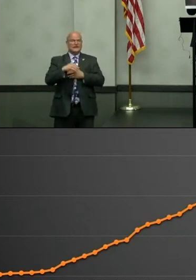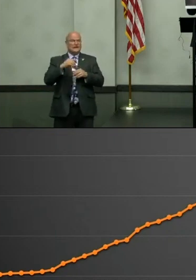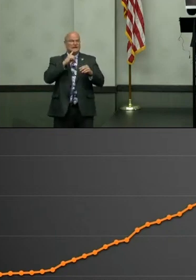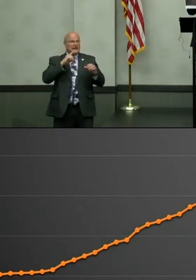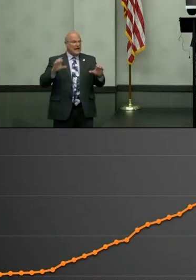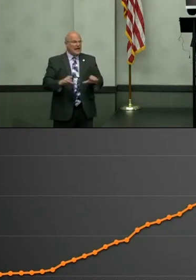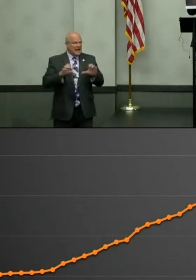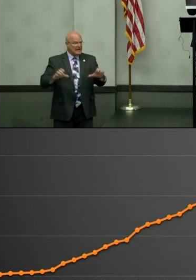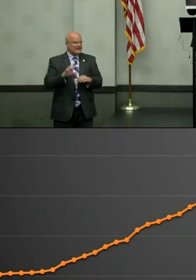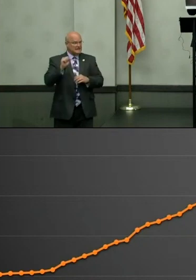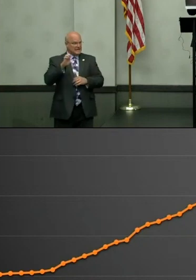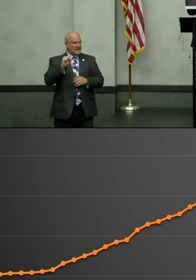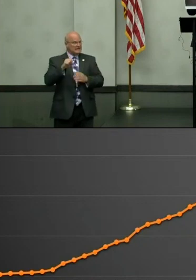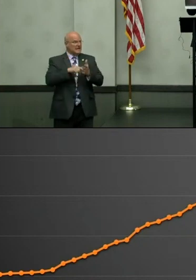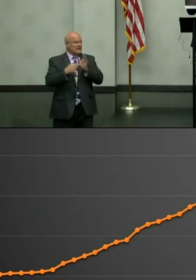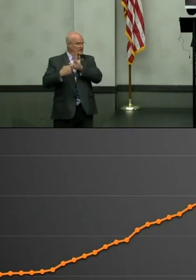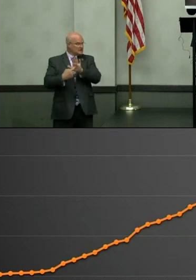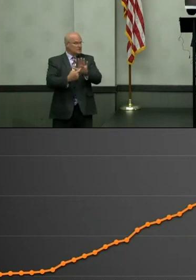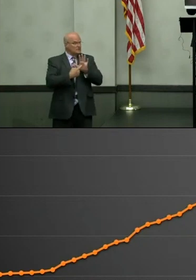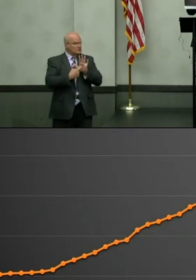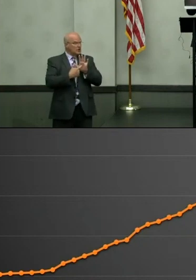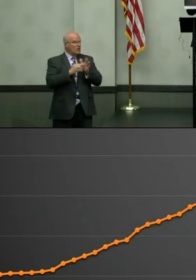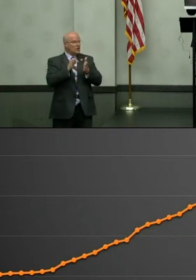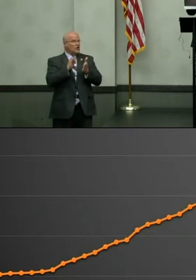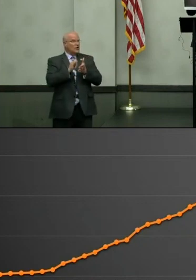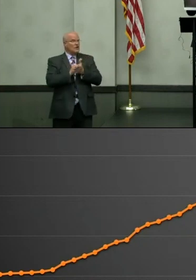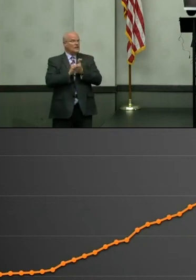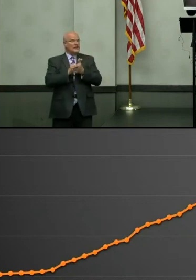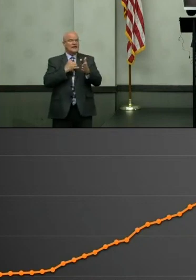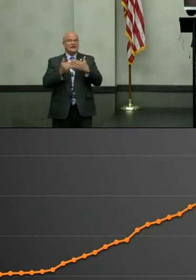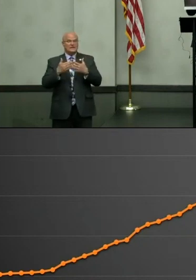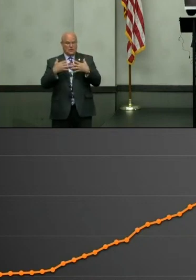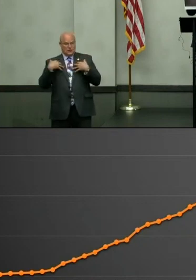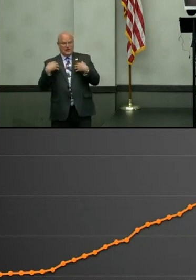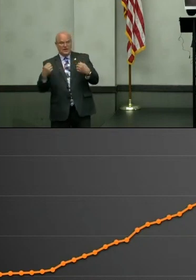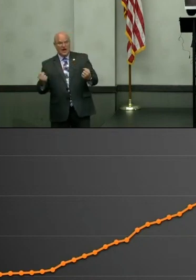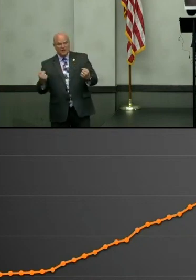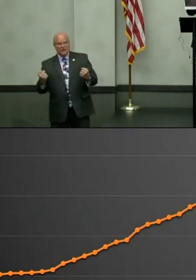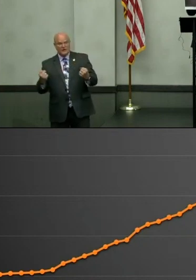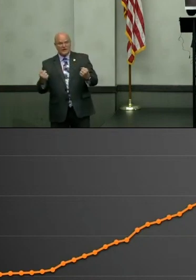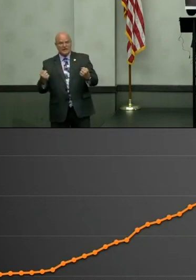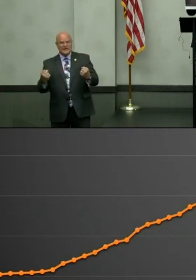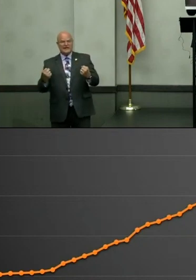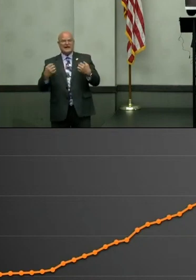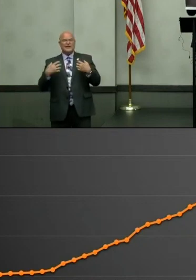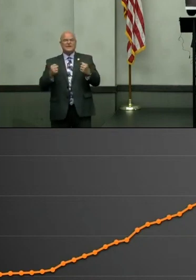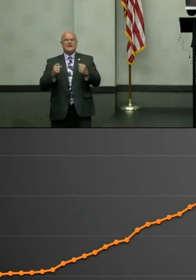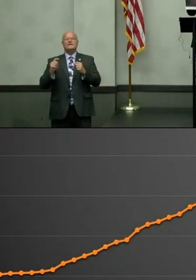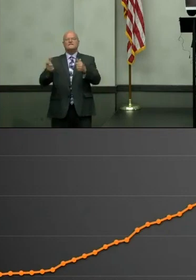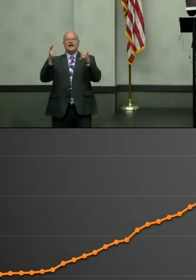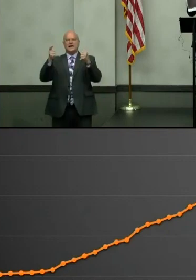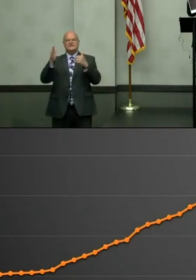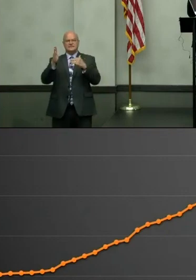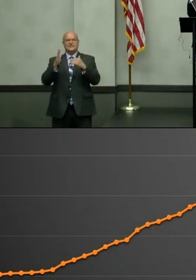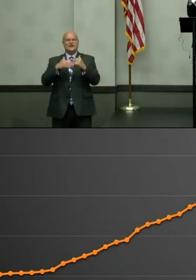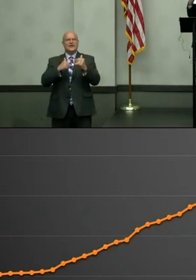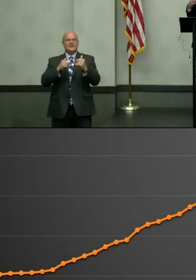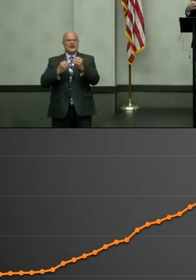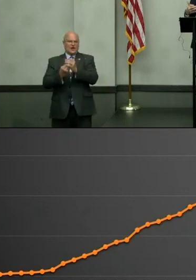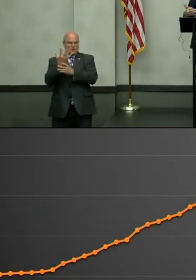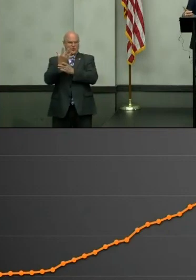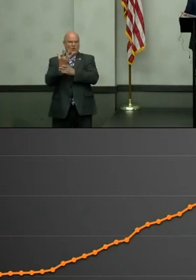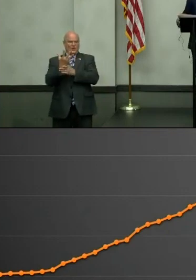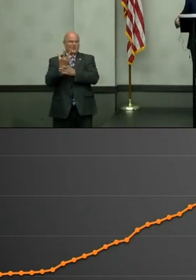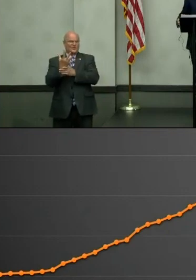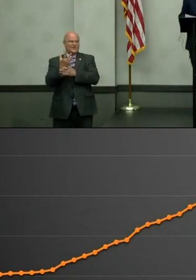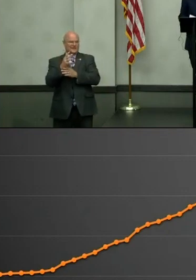in the active cases, which shows that though they're recovering, and the recovery is faster than our